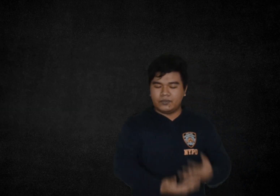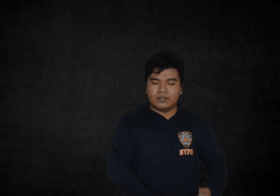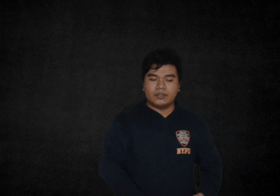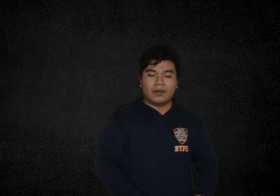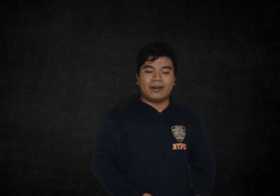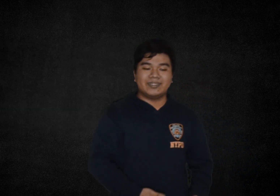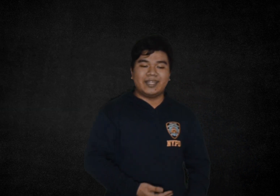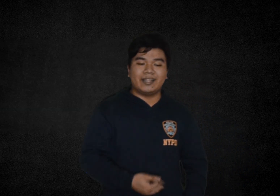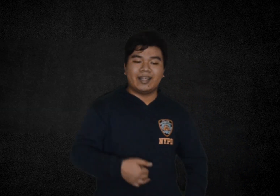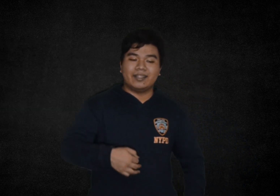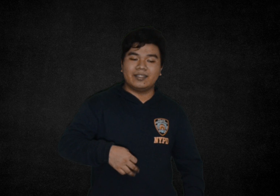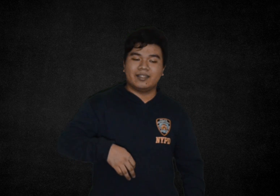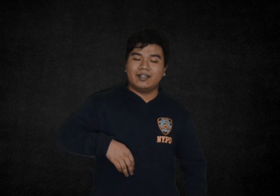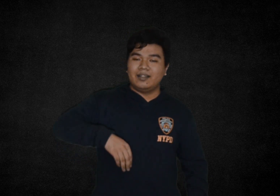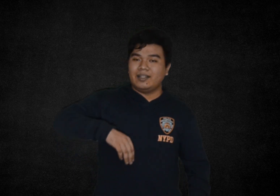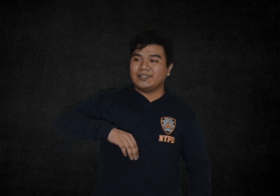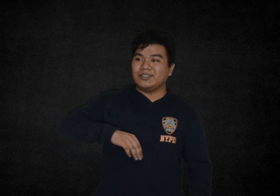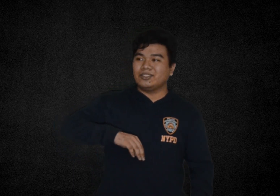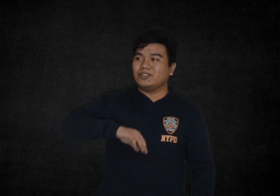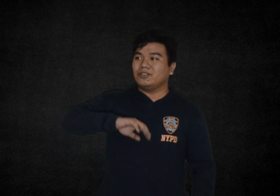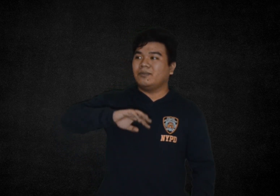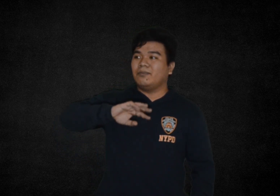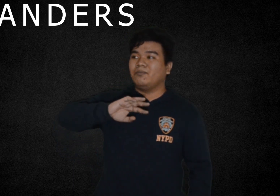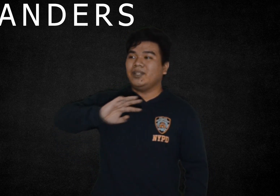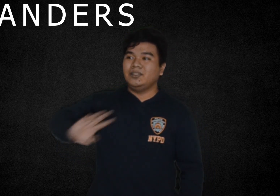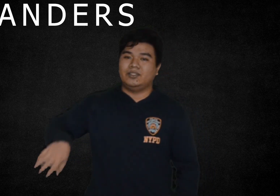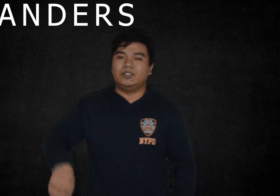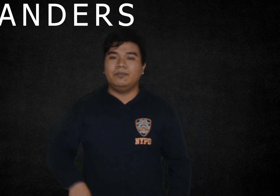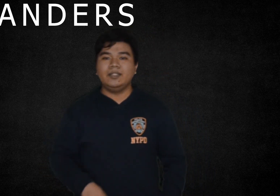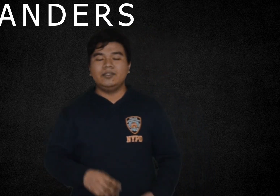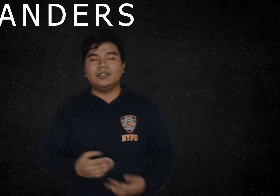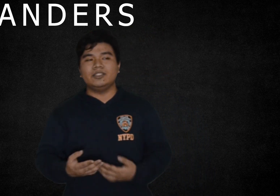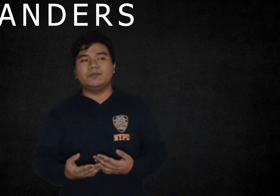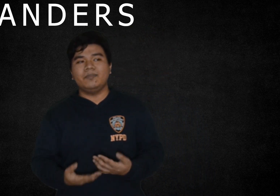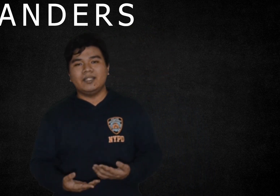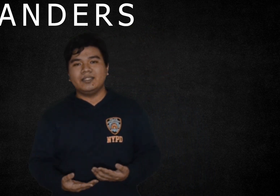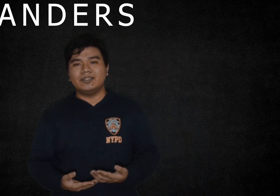on about that, and let's go to meanders. Meanders means